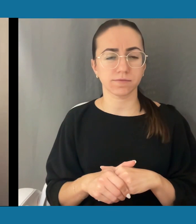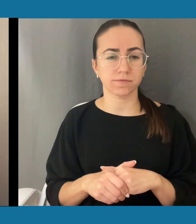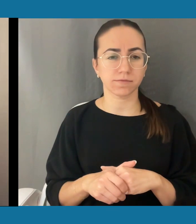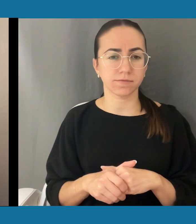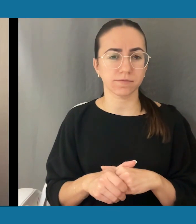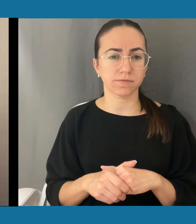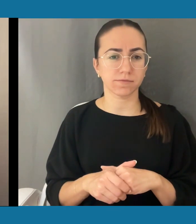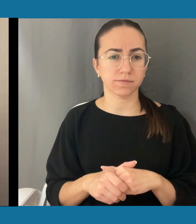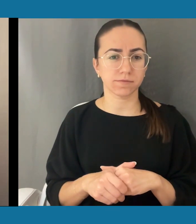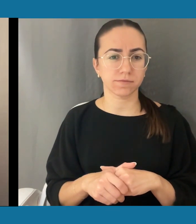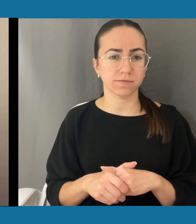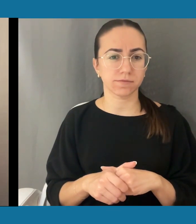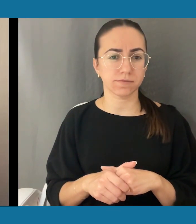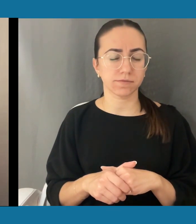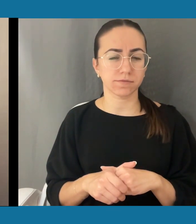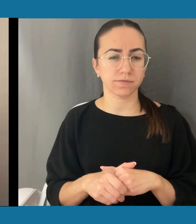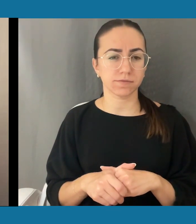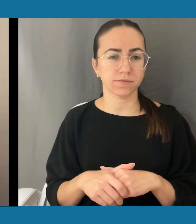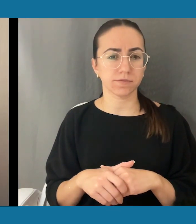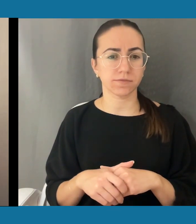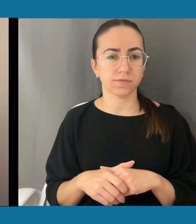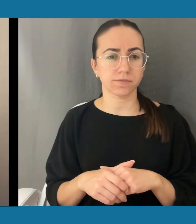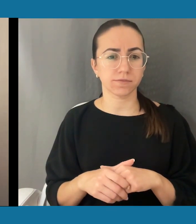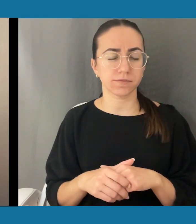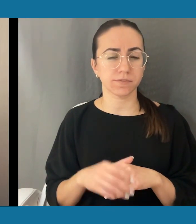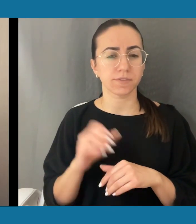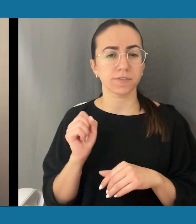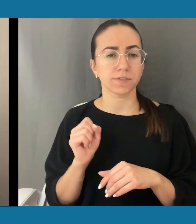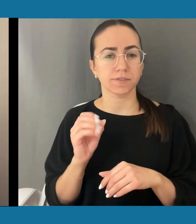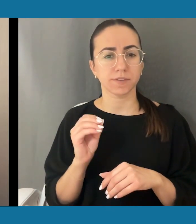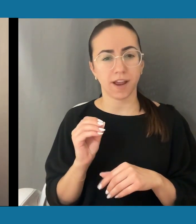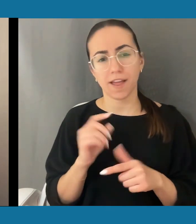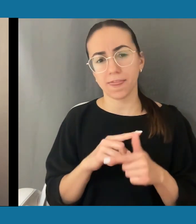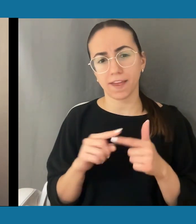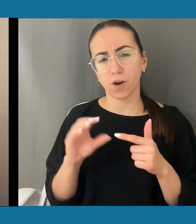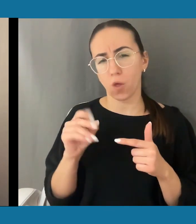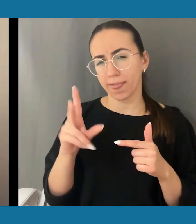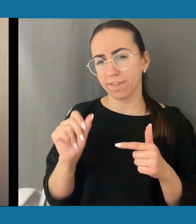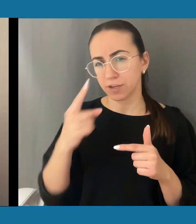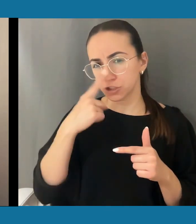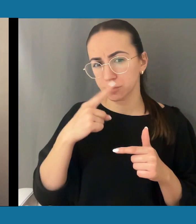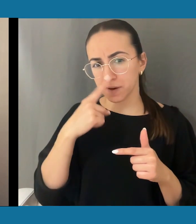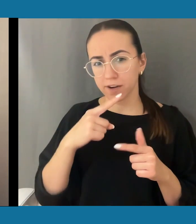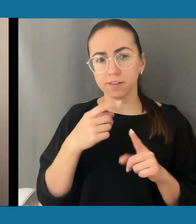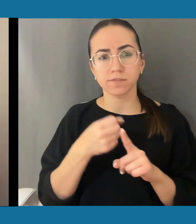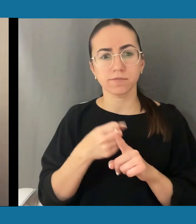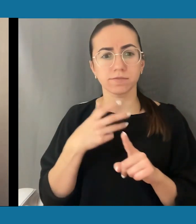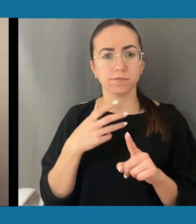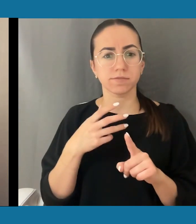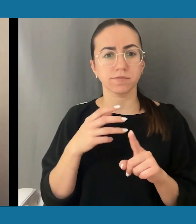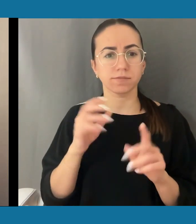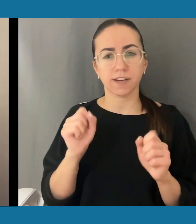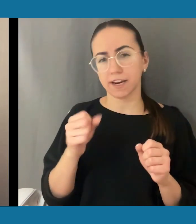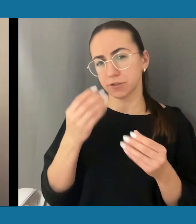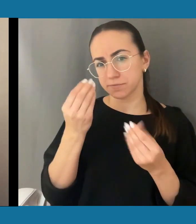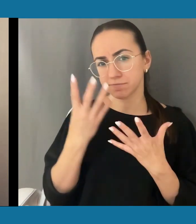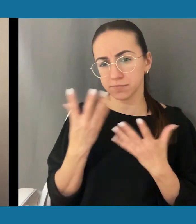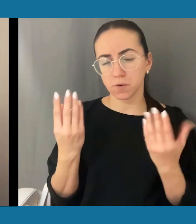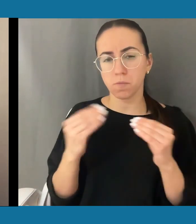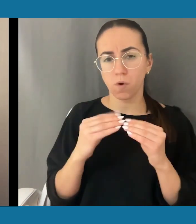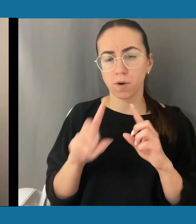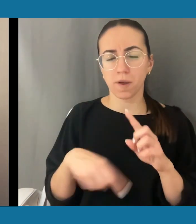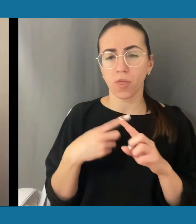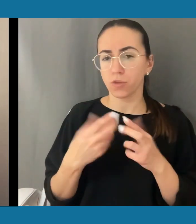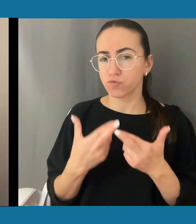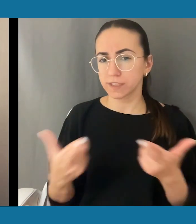and Olivia, can you guys think of any other tools or resources that are in line with supported decision-making, like